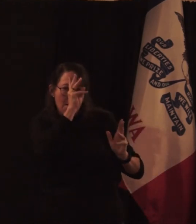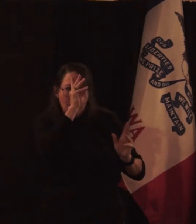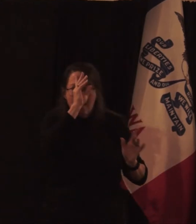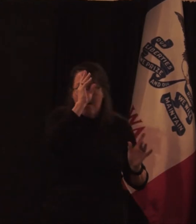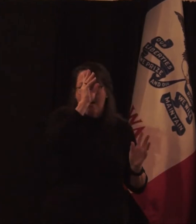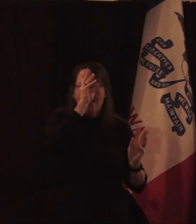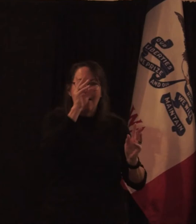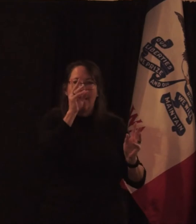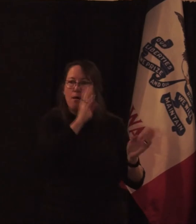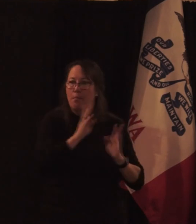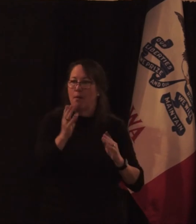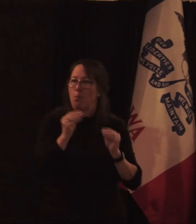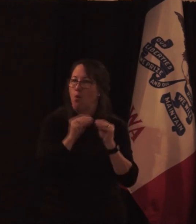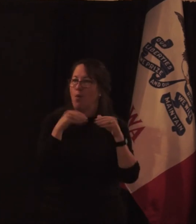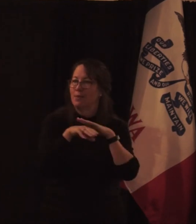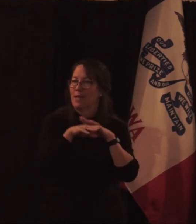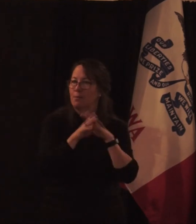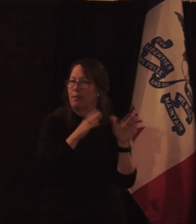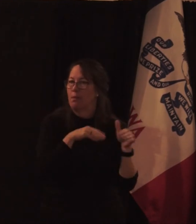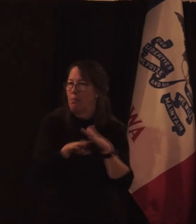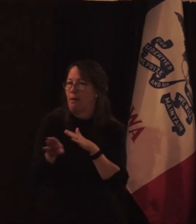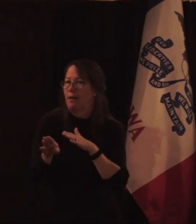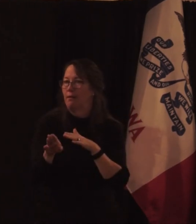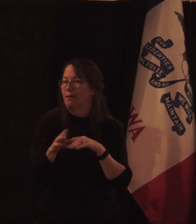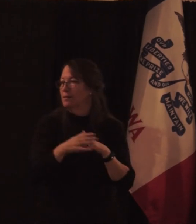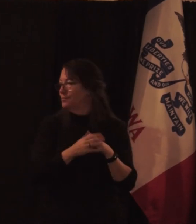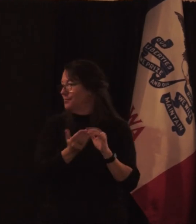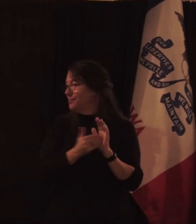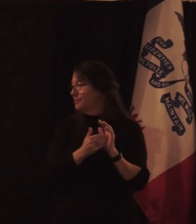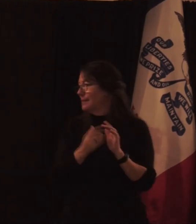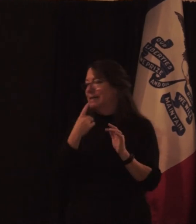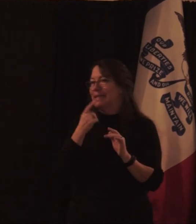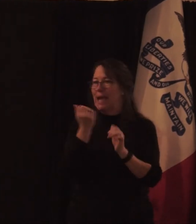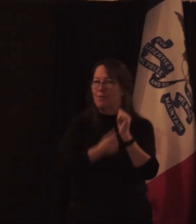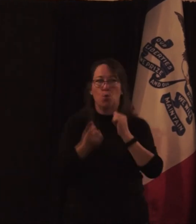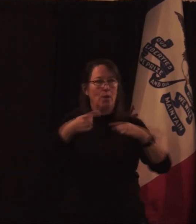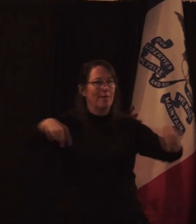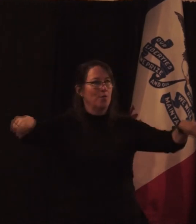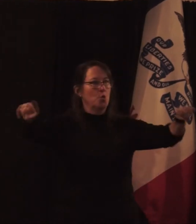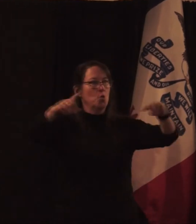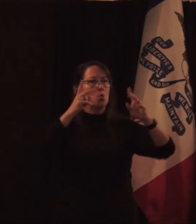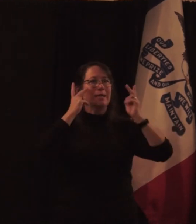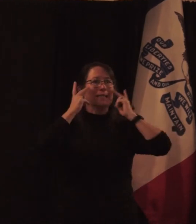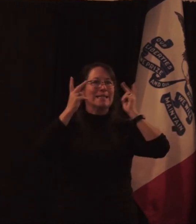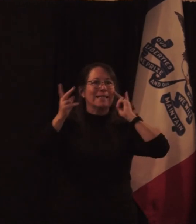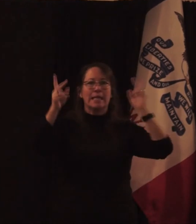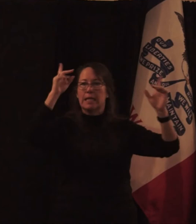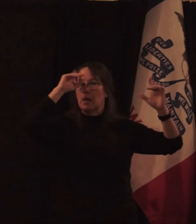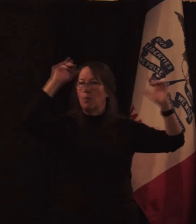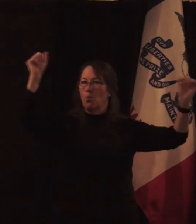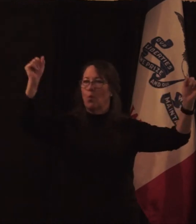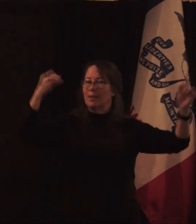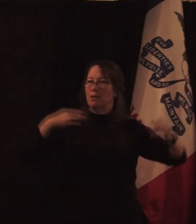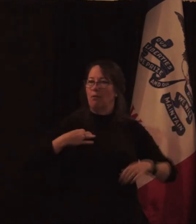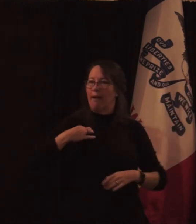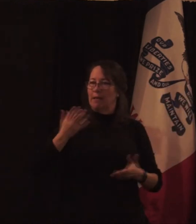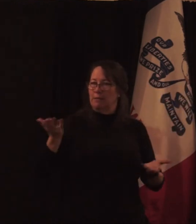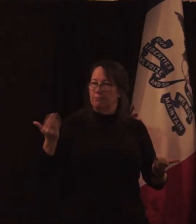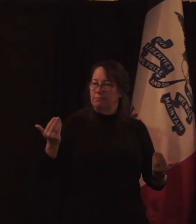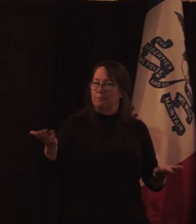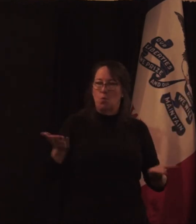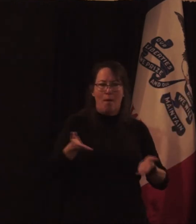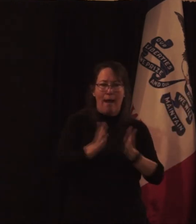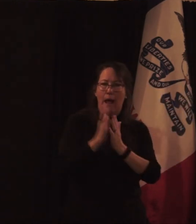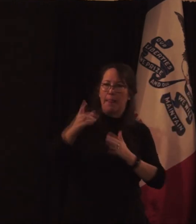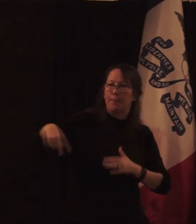designing things that are accessible. So again, I say to all of you, when you see all these presidential candidates coming through,